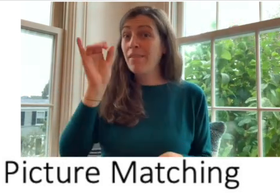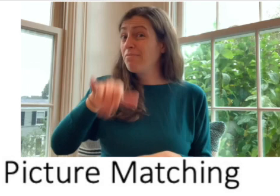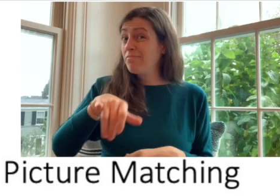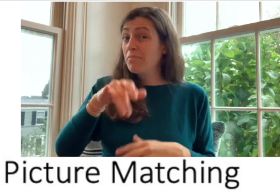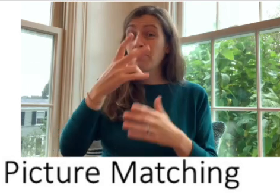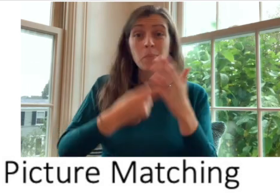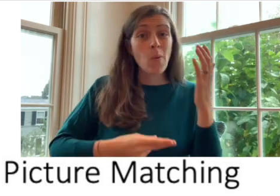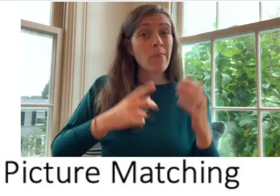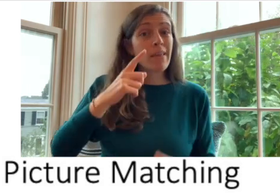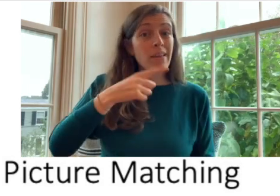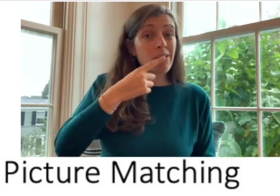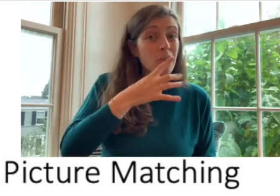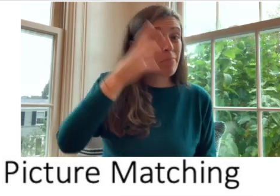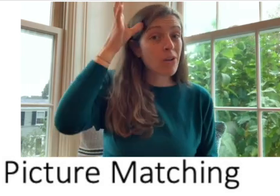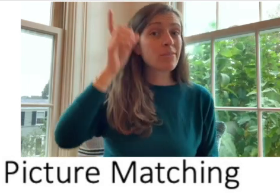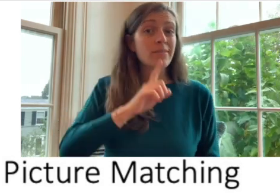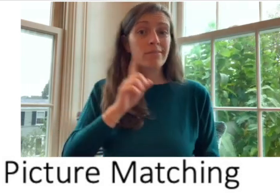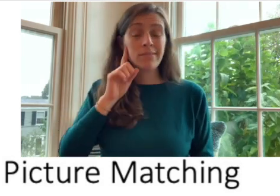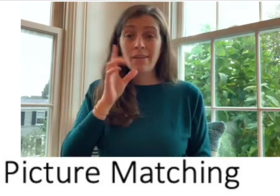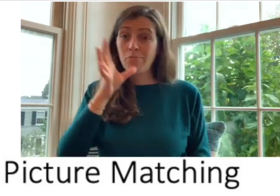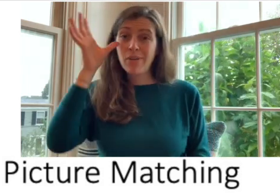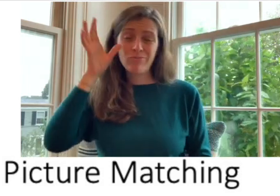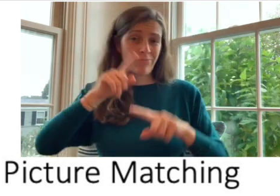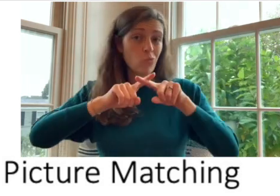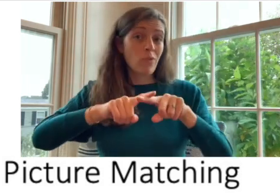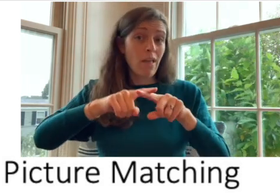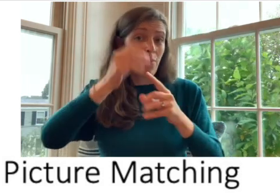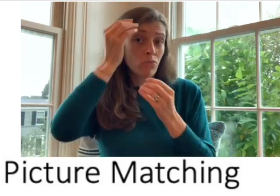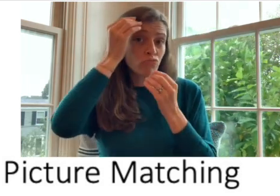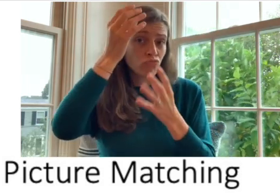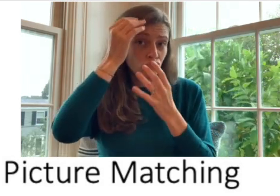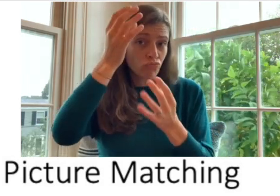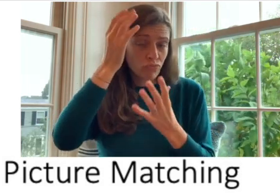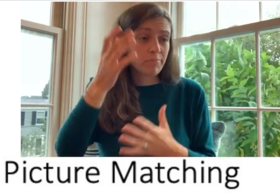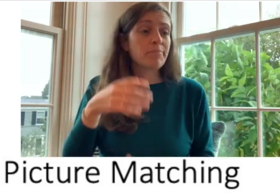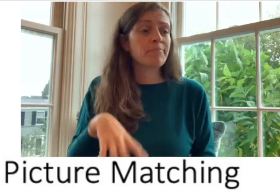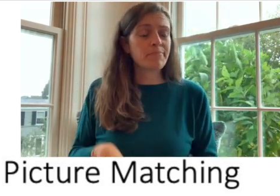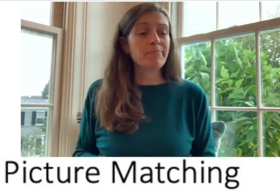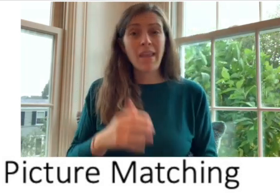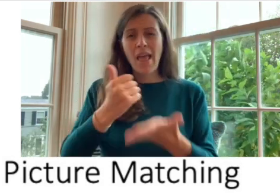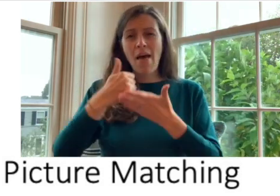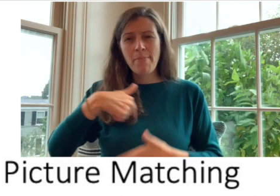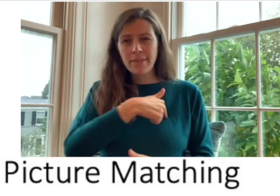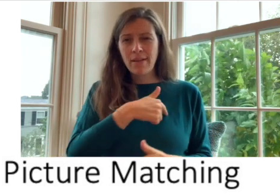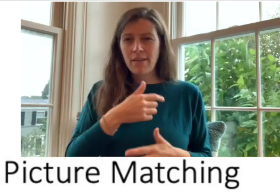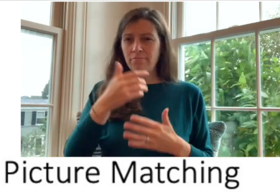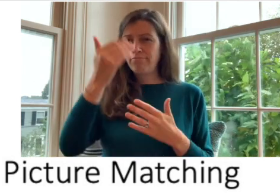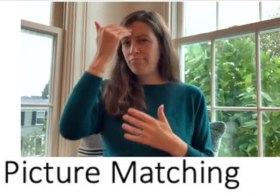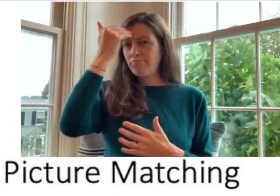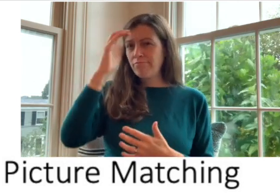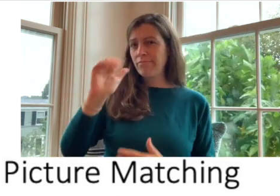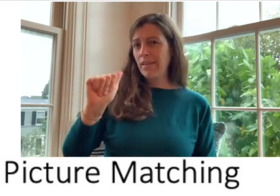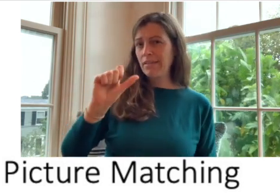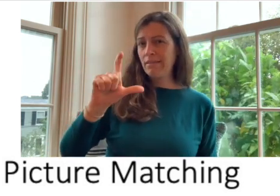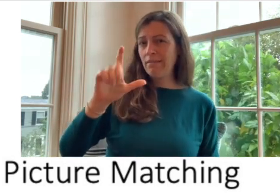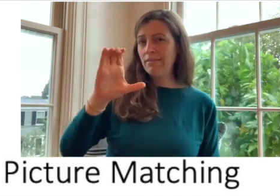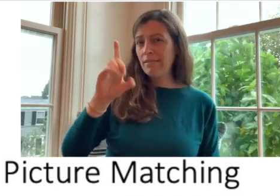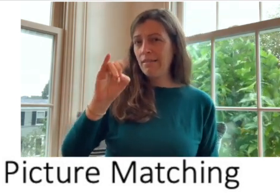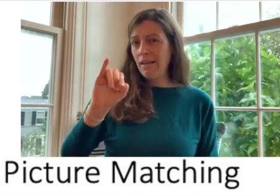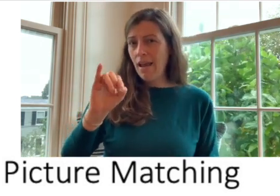see high correspondence between what parents can report and what we saw in the lab. This is true both for hearing and deaf